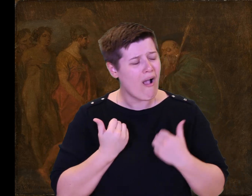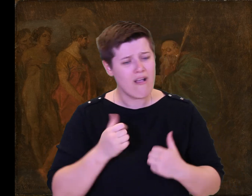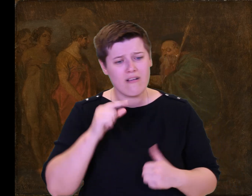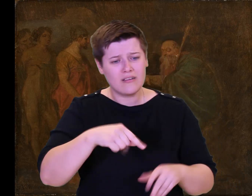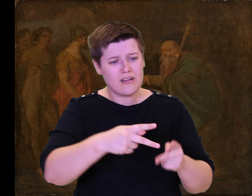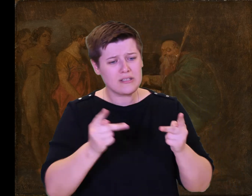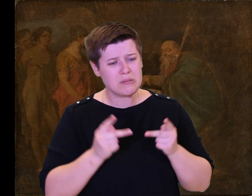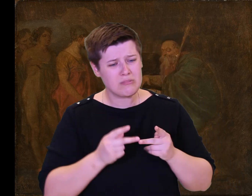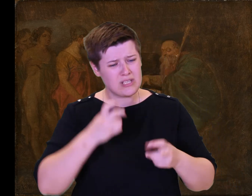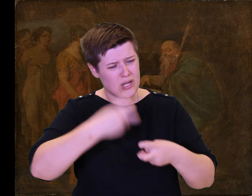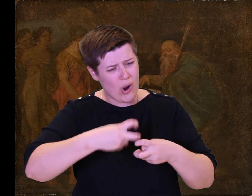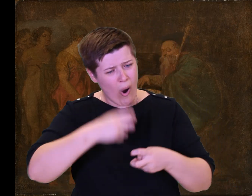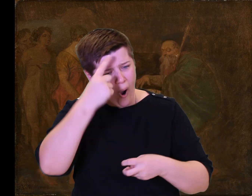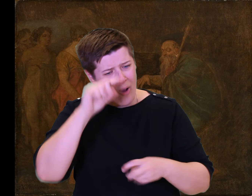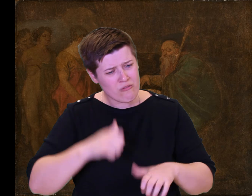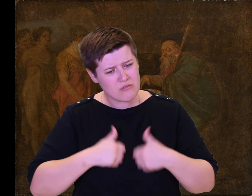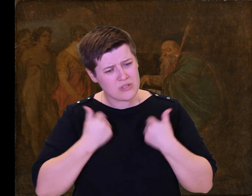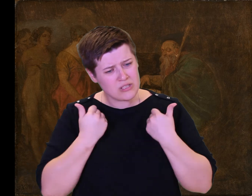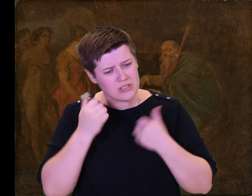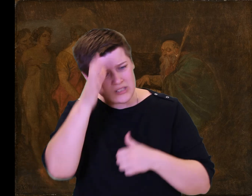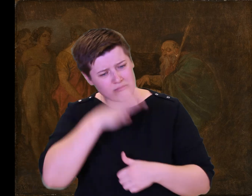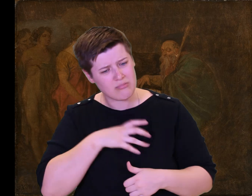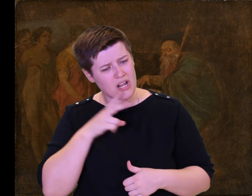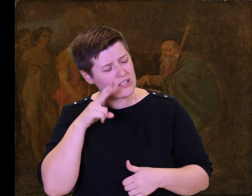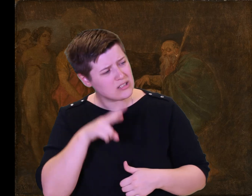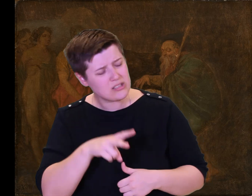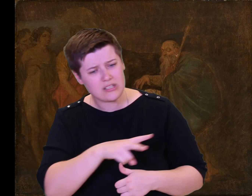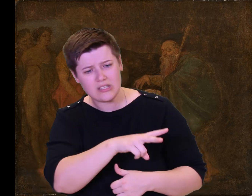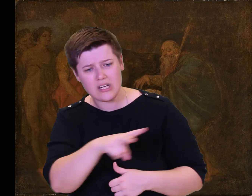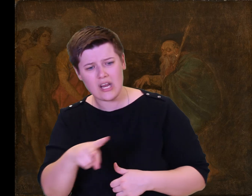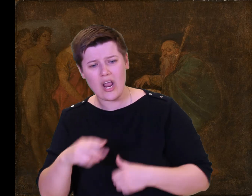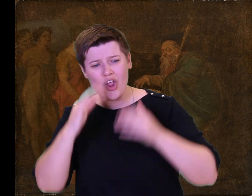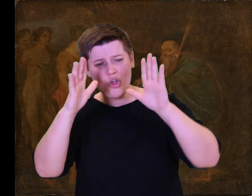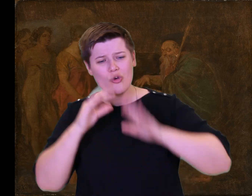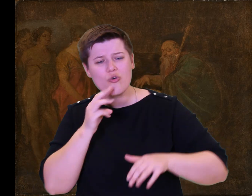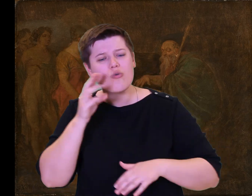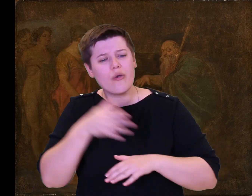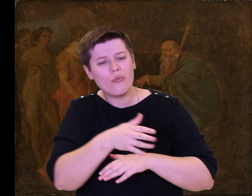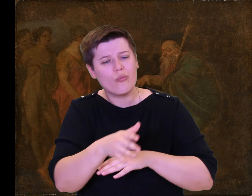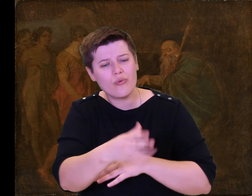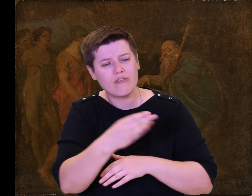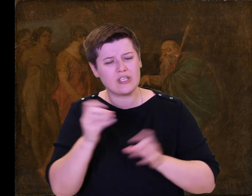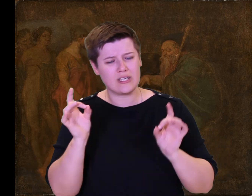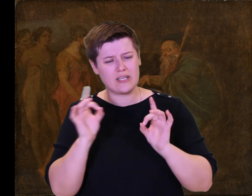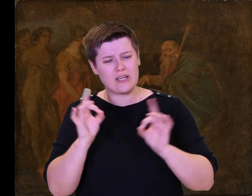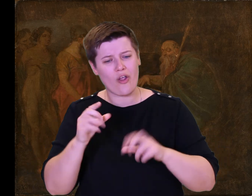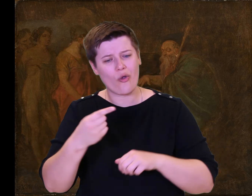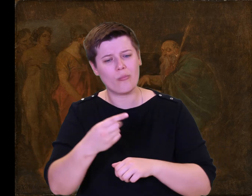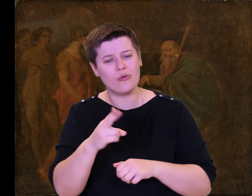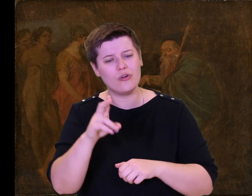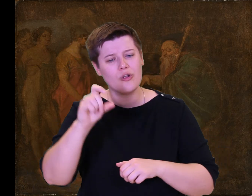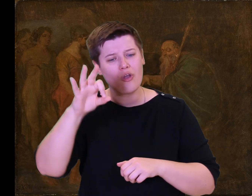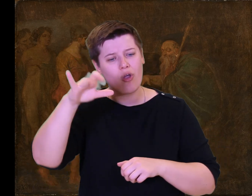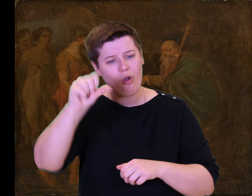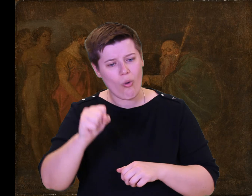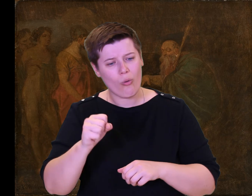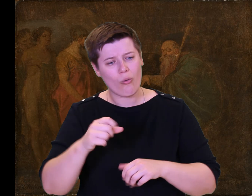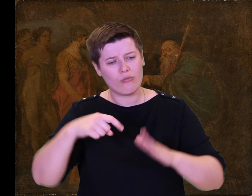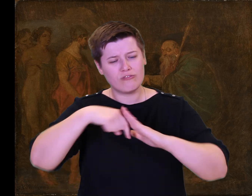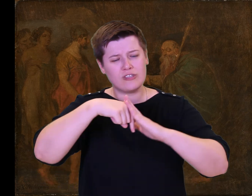this, and tell the truth. I saw my mother's spirit sitting in silence near the blood,